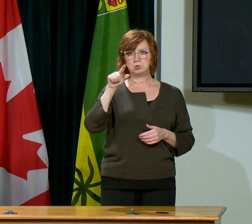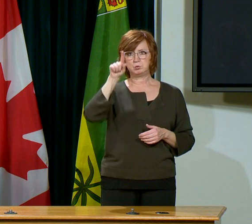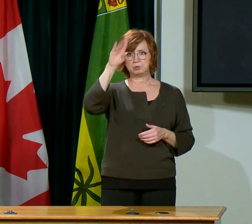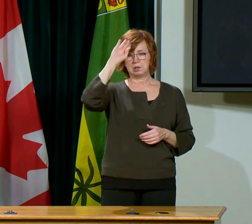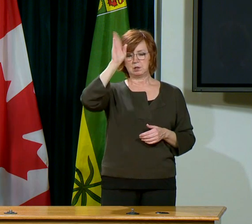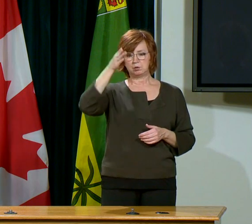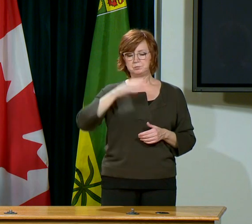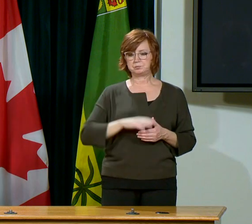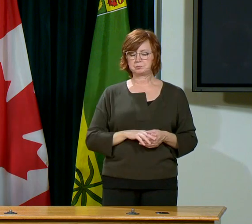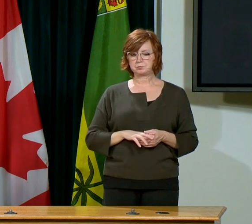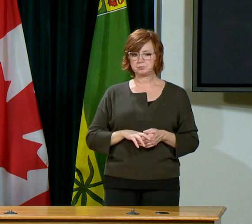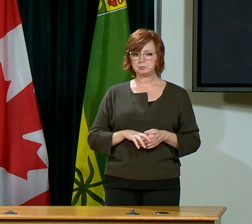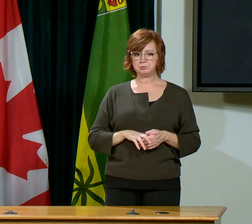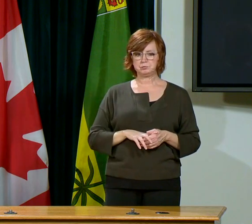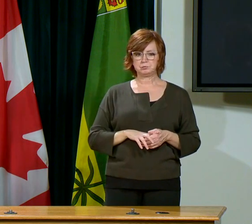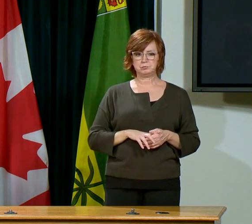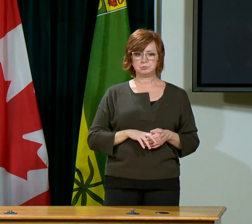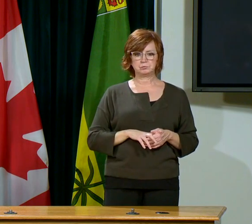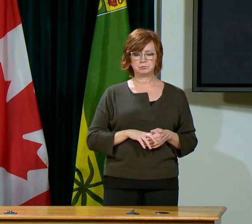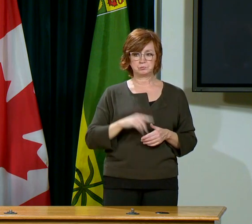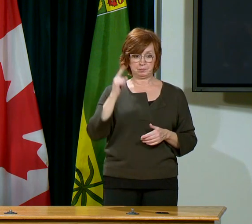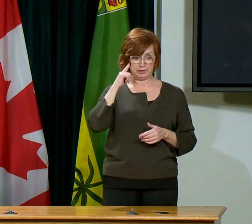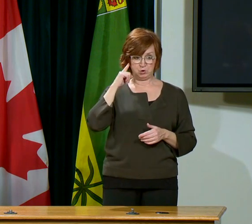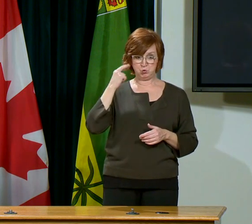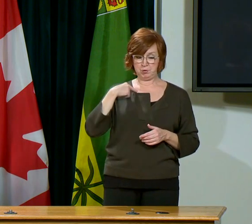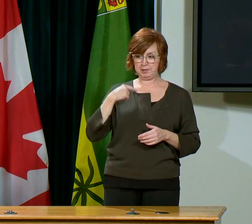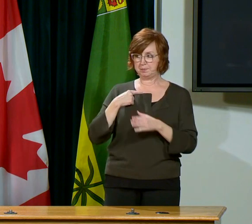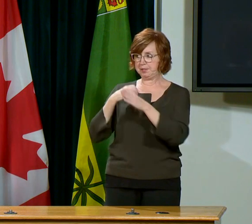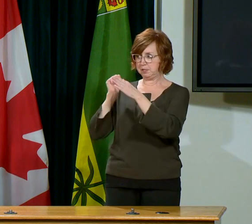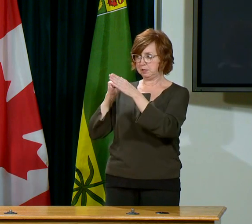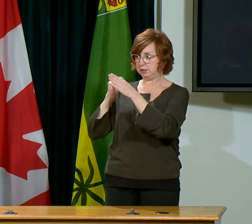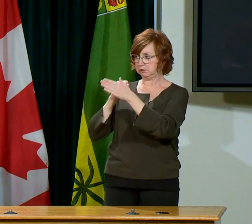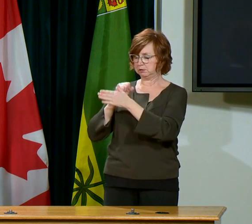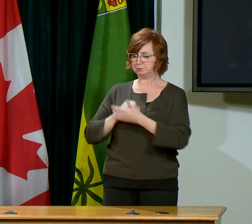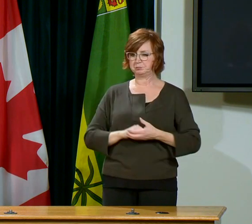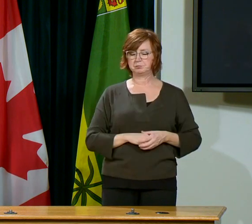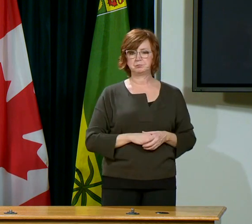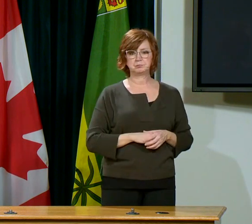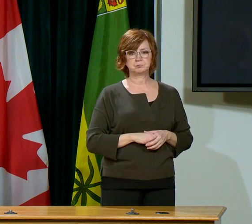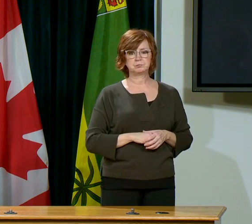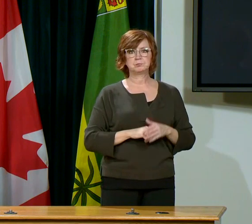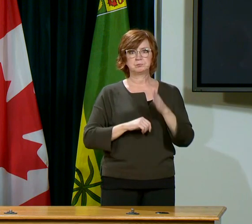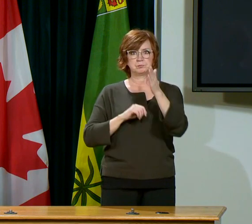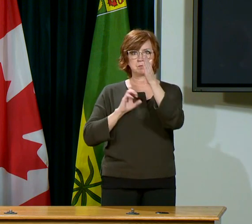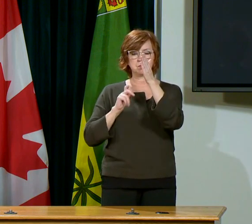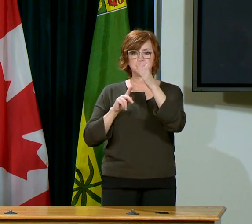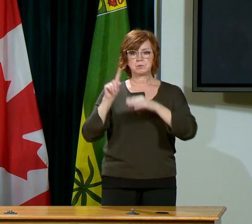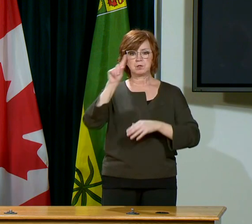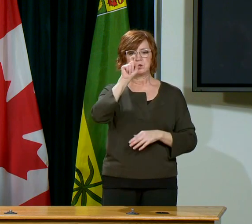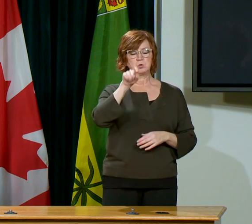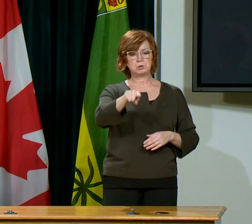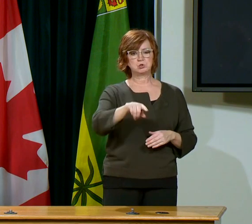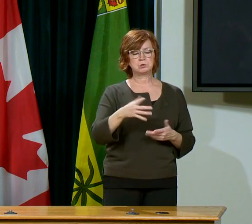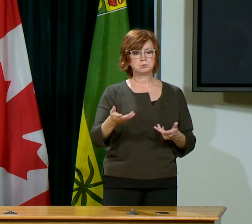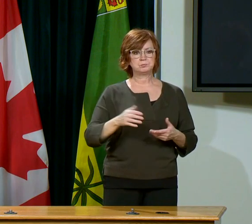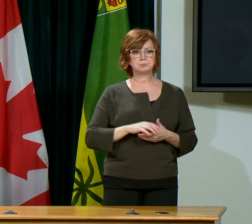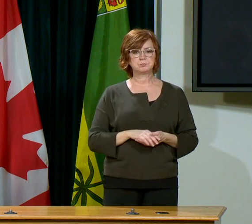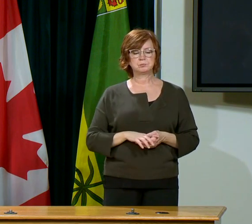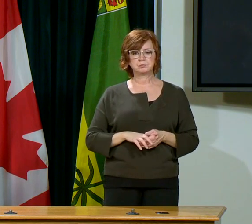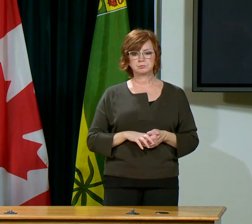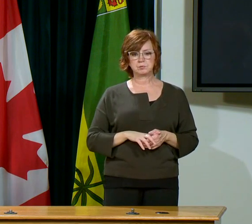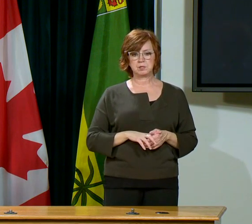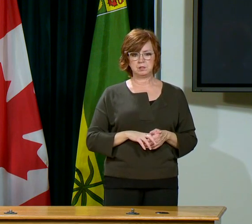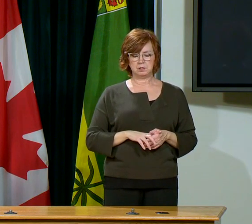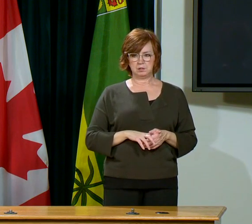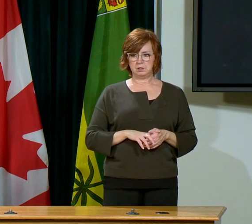Hello, Matt Young from CTV here. Can you folks hear me? Yes, we can. Okay. I have a question about the